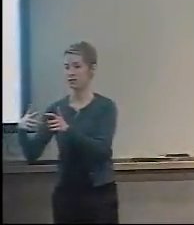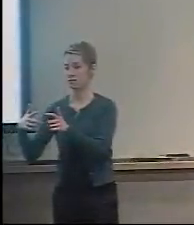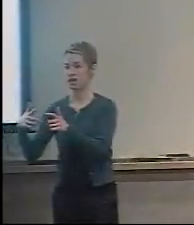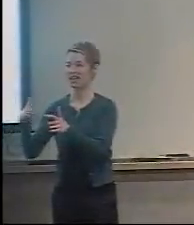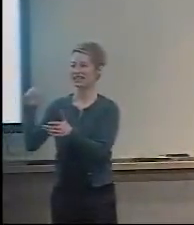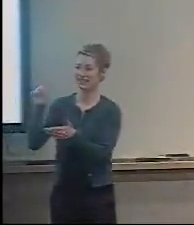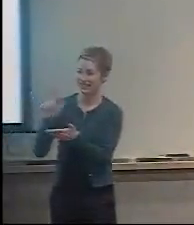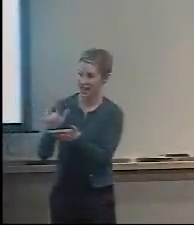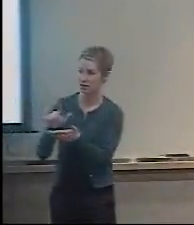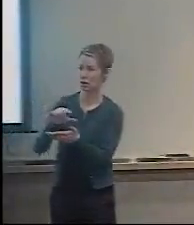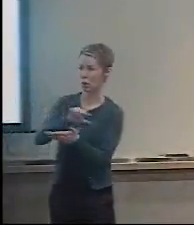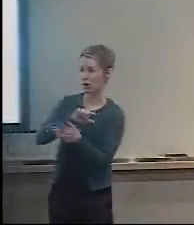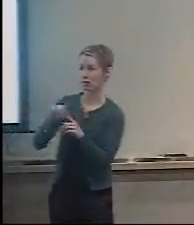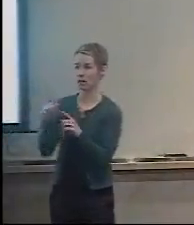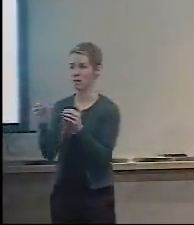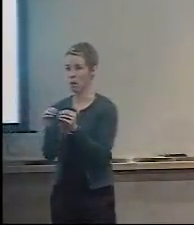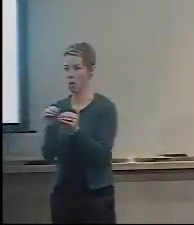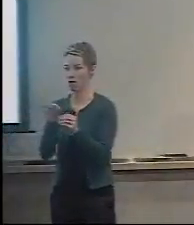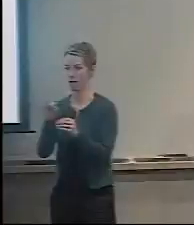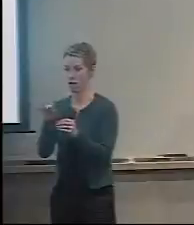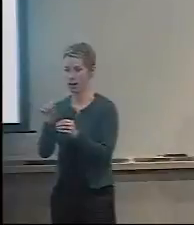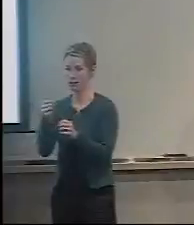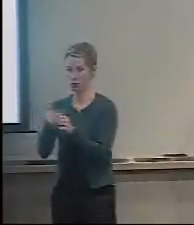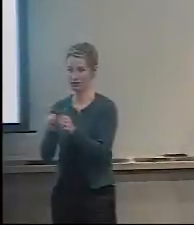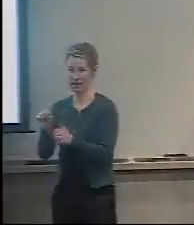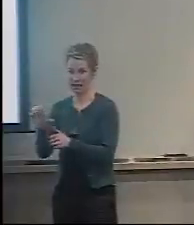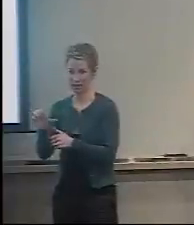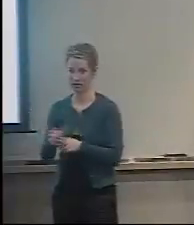less quality but more frames per second.